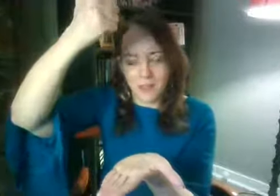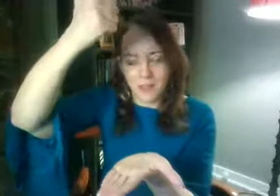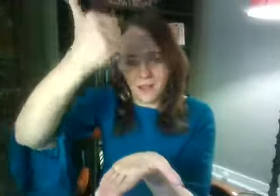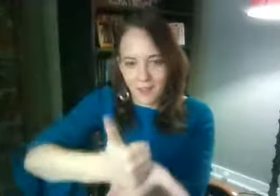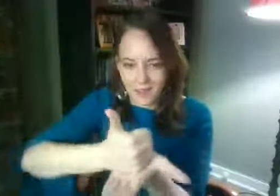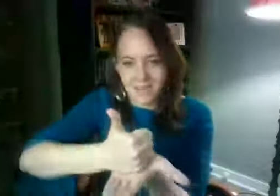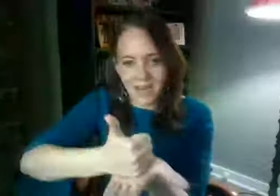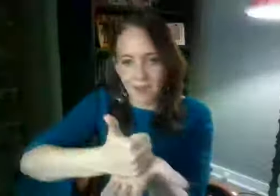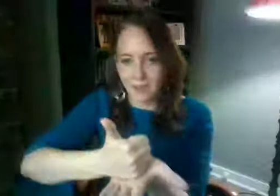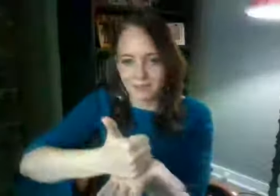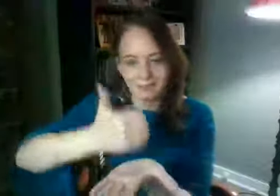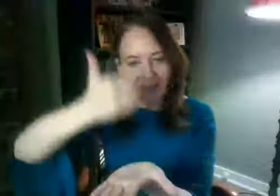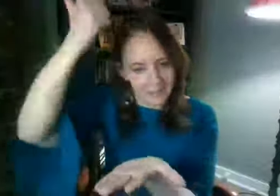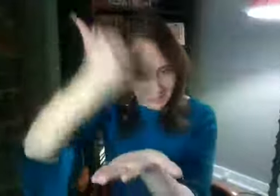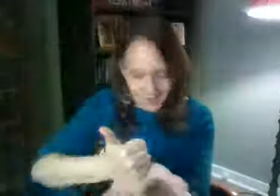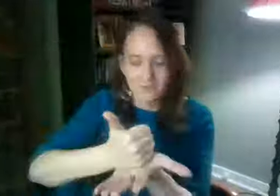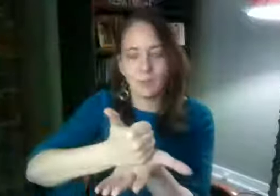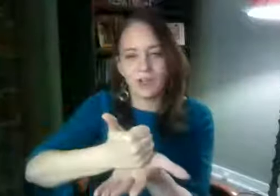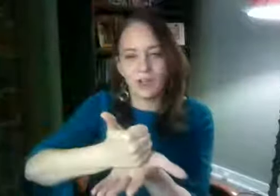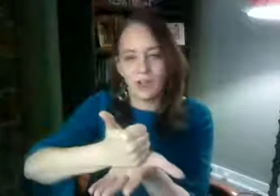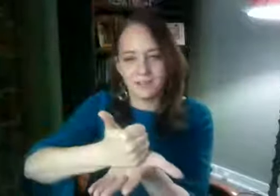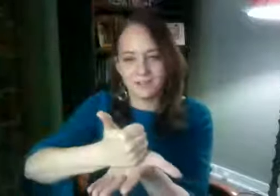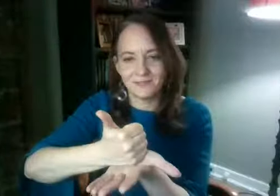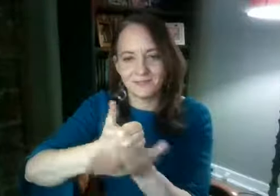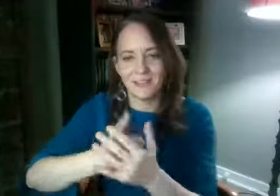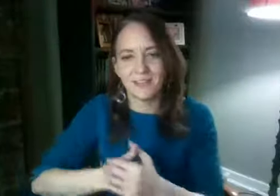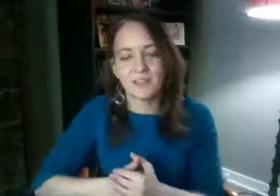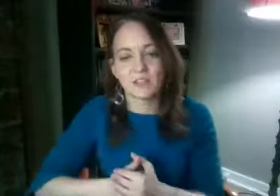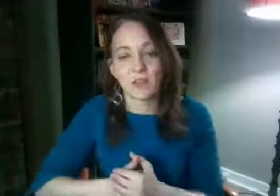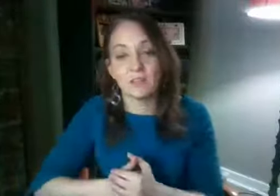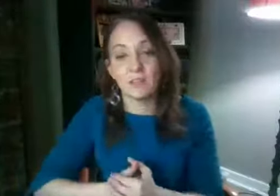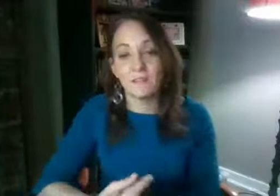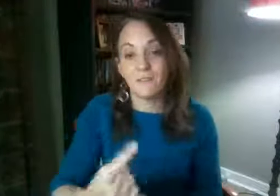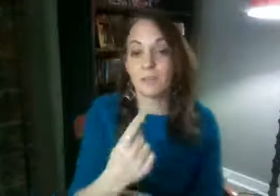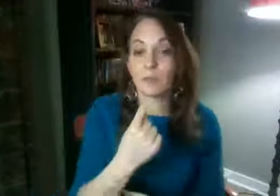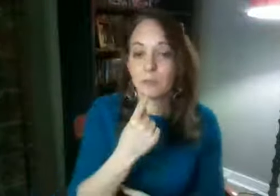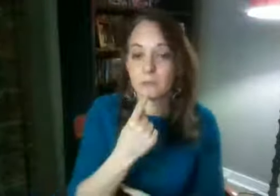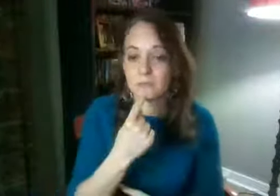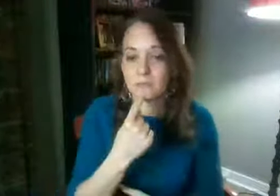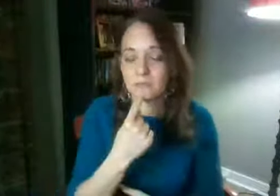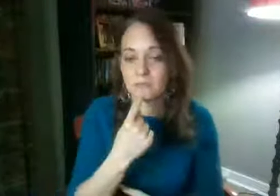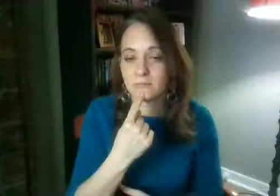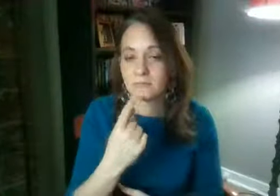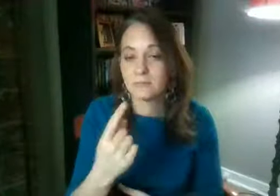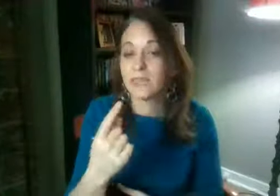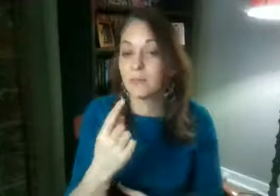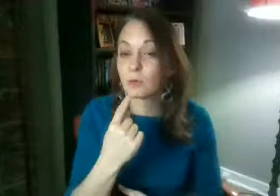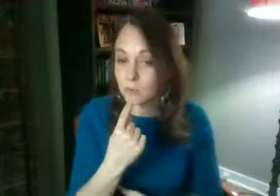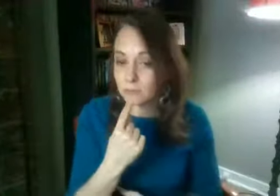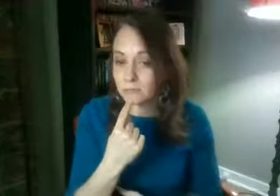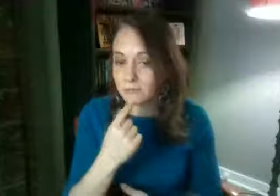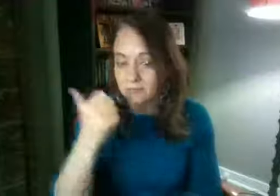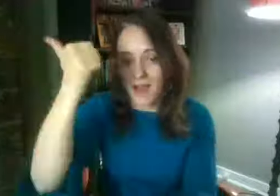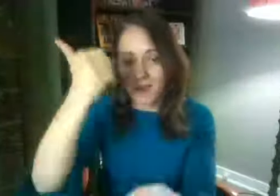up, and stamp it like we agree. So, ve'imru, imru,